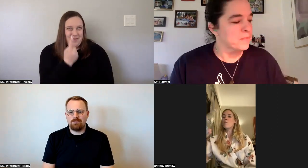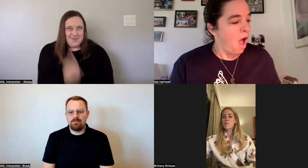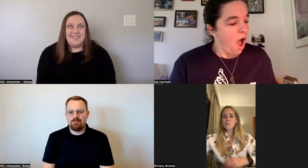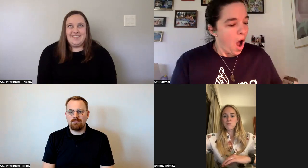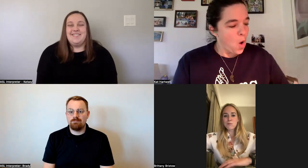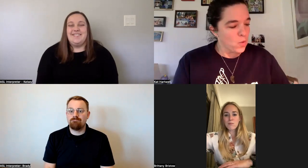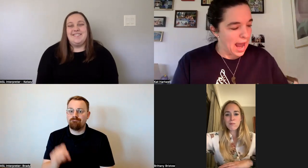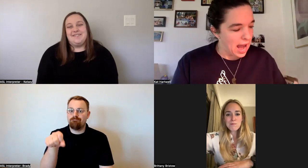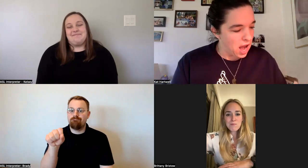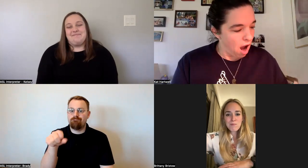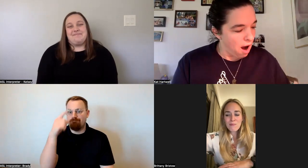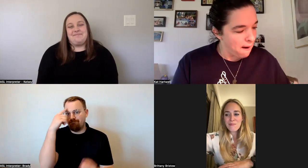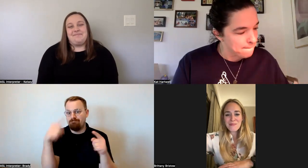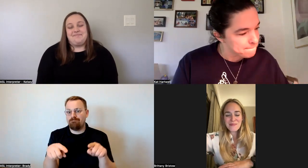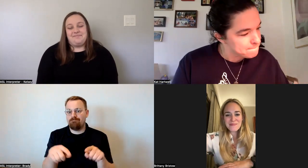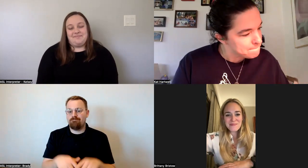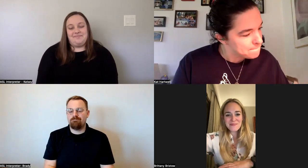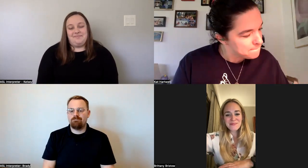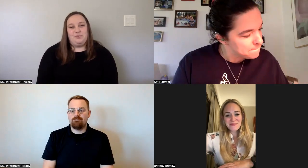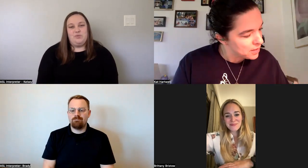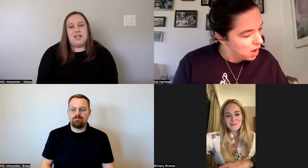Yeah. Okay.